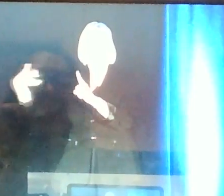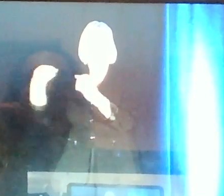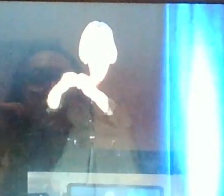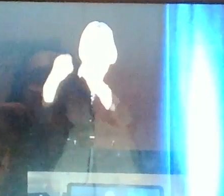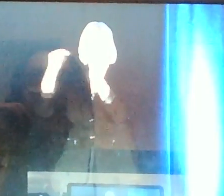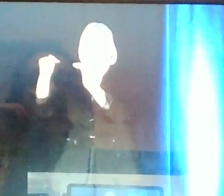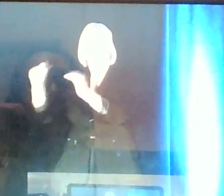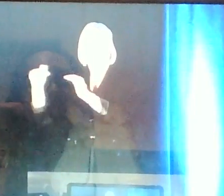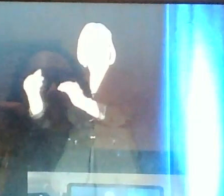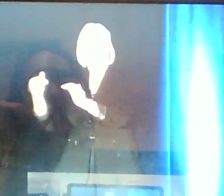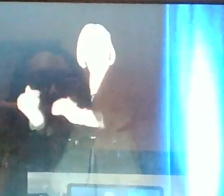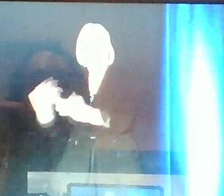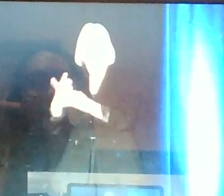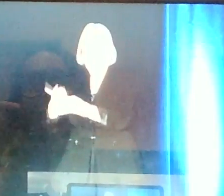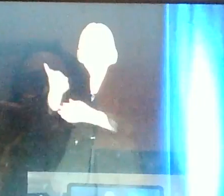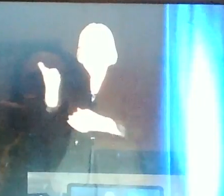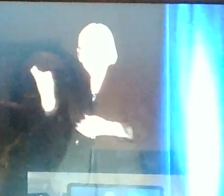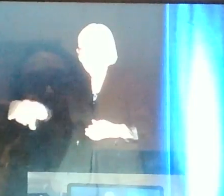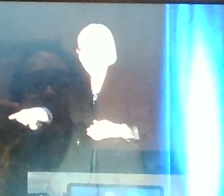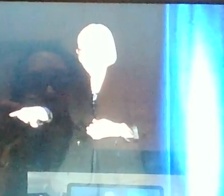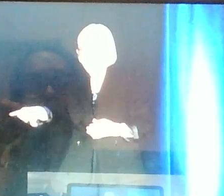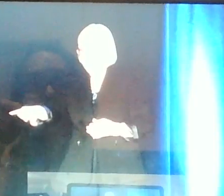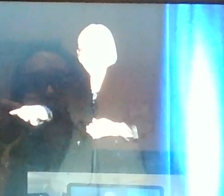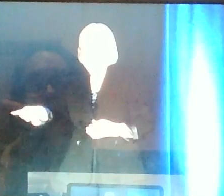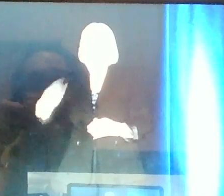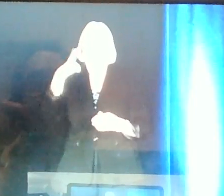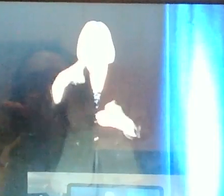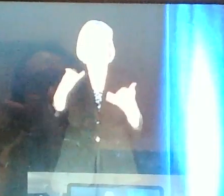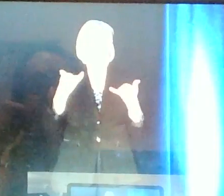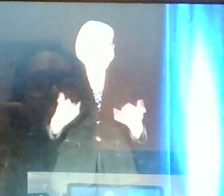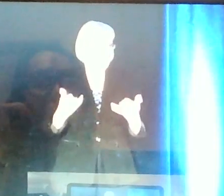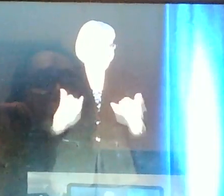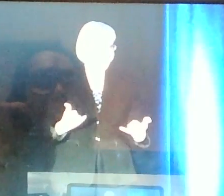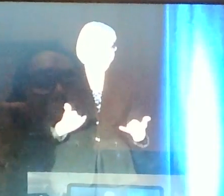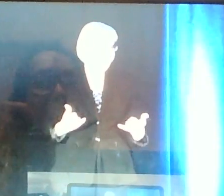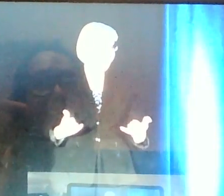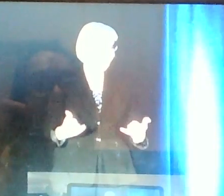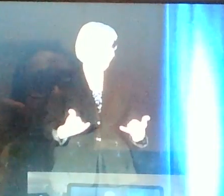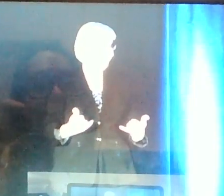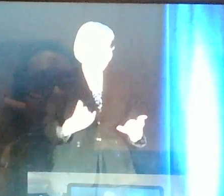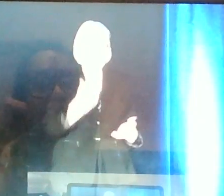After workshop, I'll expand more on the discussion about that.